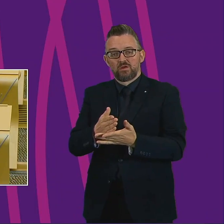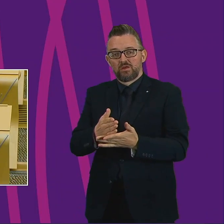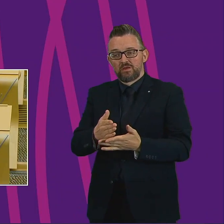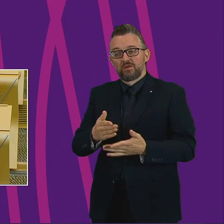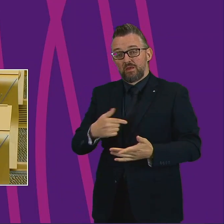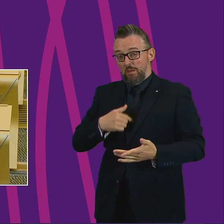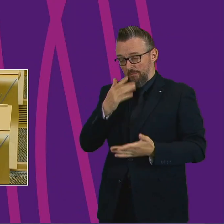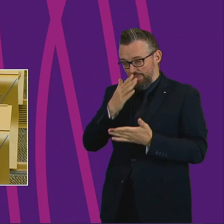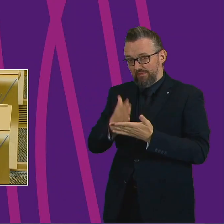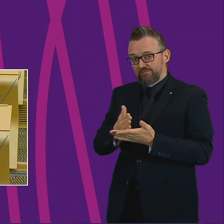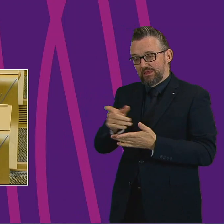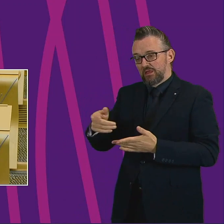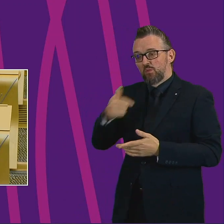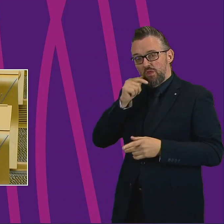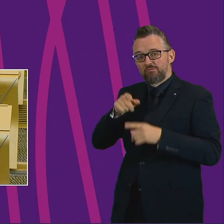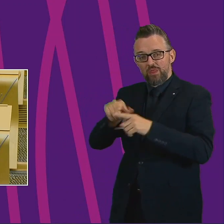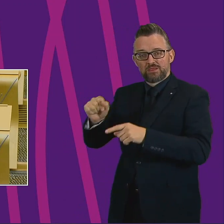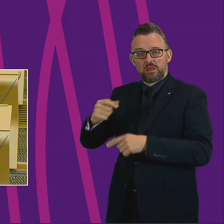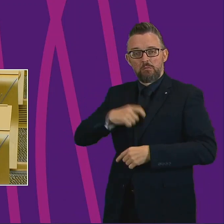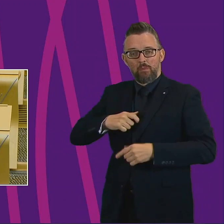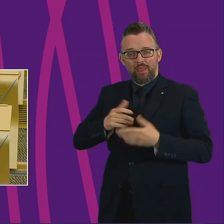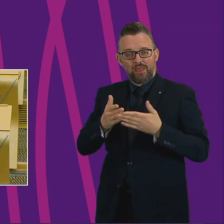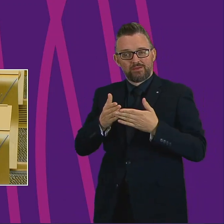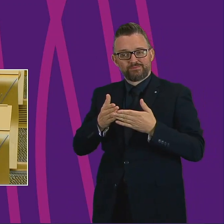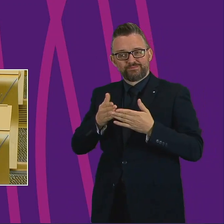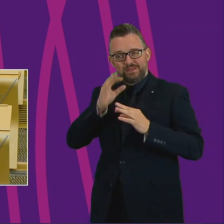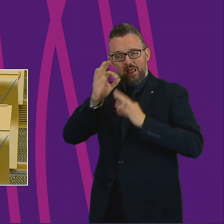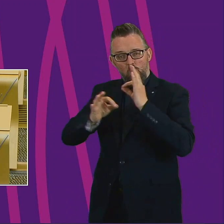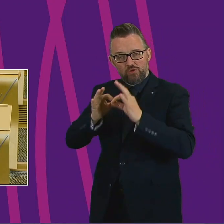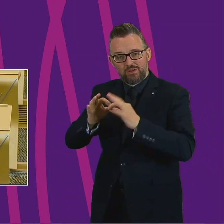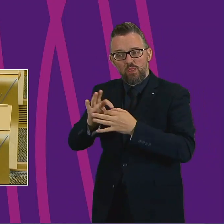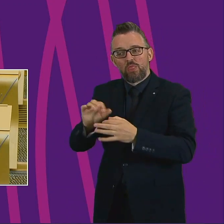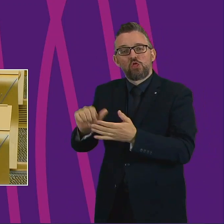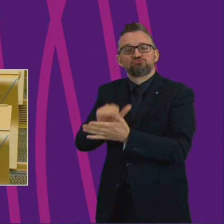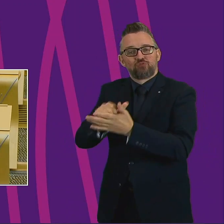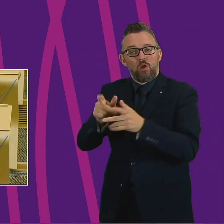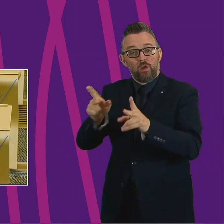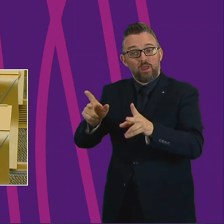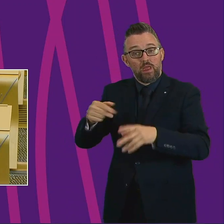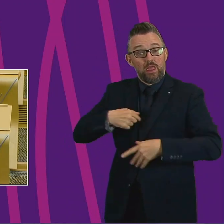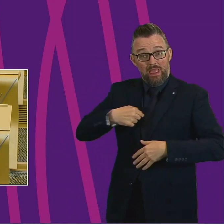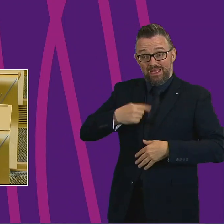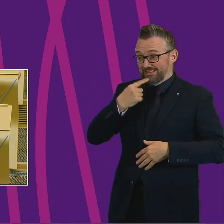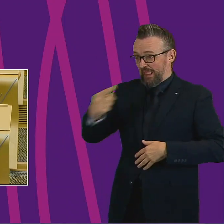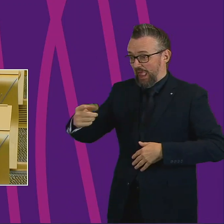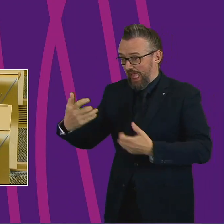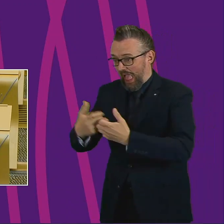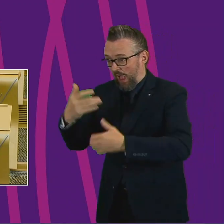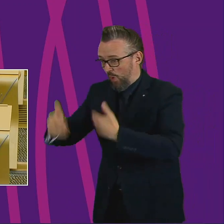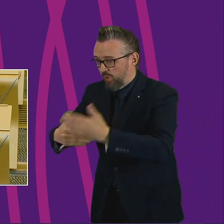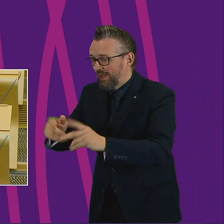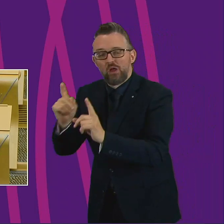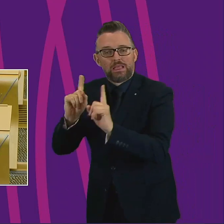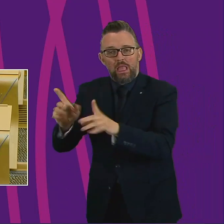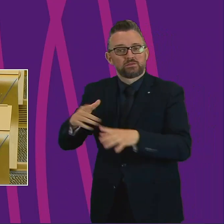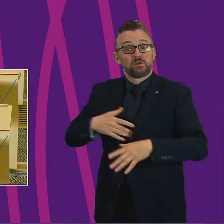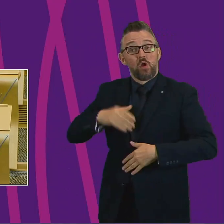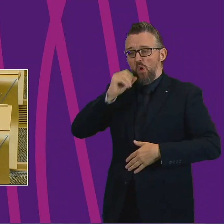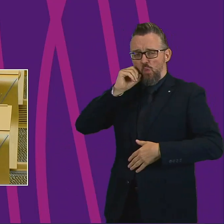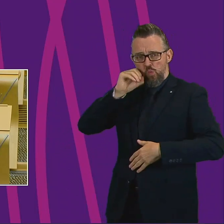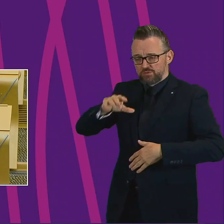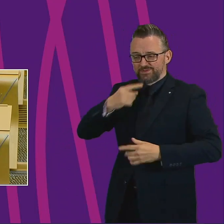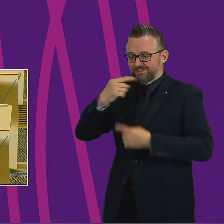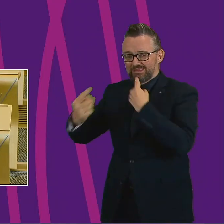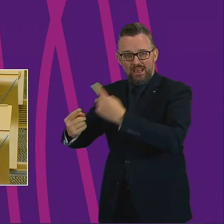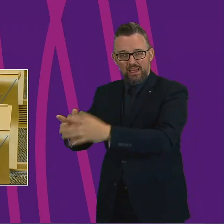favour, pursue his public inquiry in the manner that he thinks is correct. I can't tell him how to do it, and I wouldn't dream of doing that, so